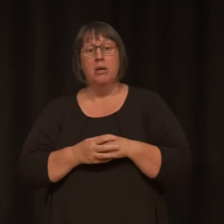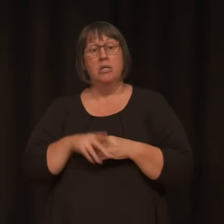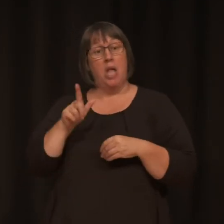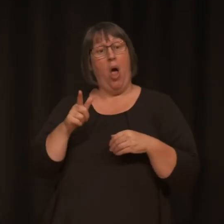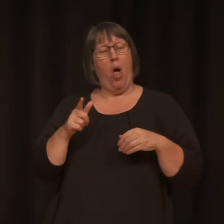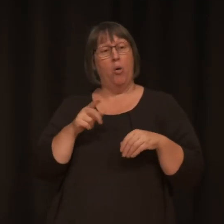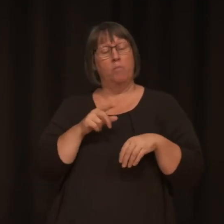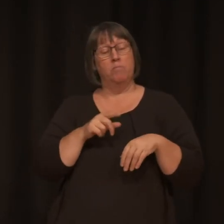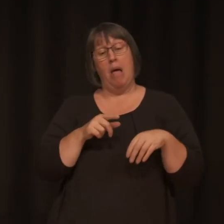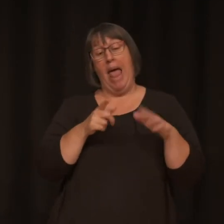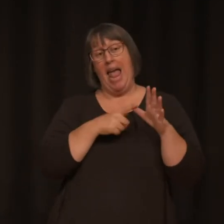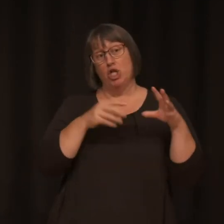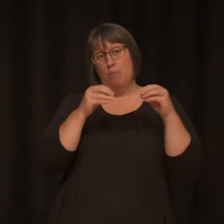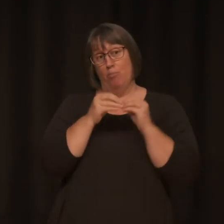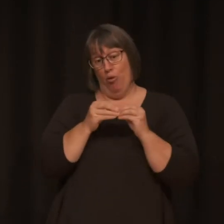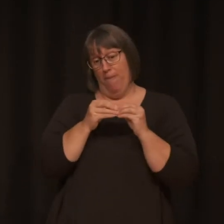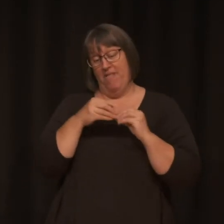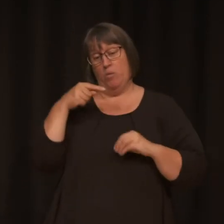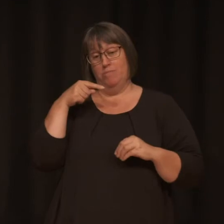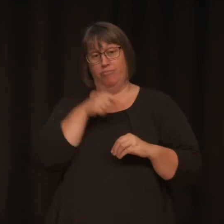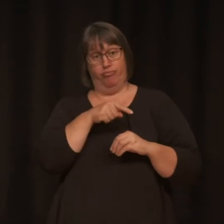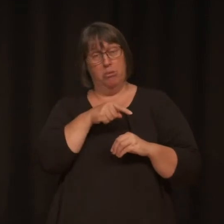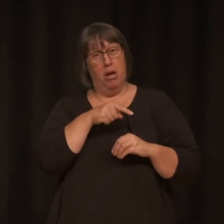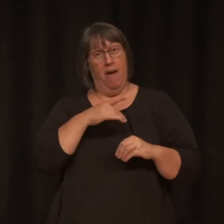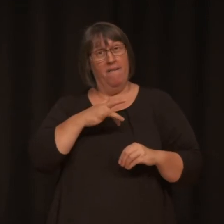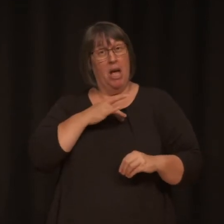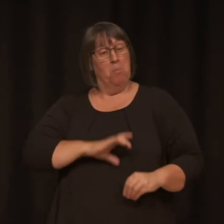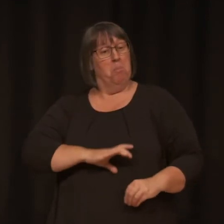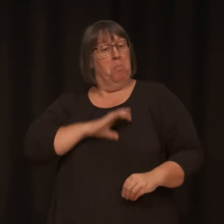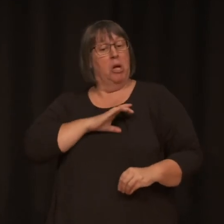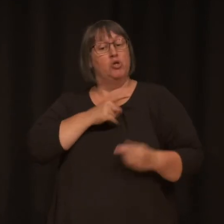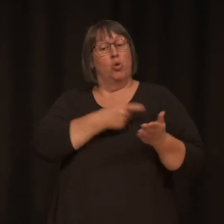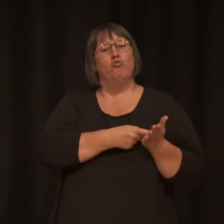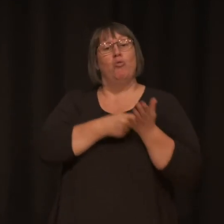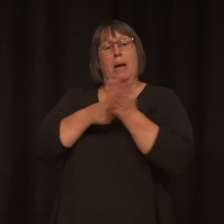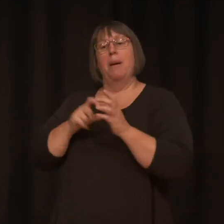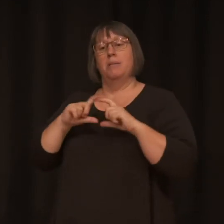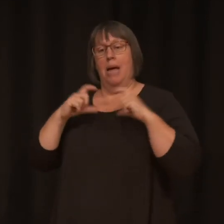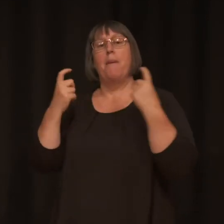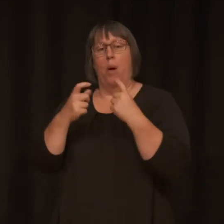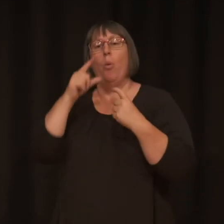Dr. Ashley Bloomfield, having confidence to recommend to Cabinet that we